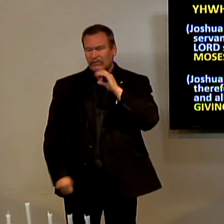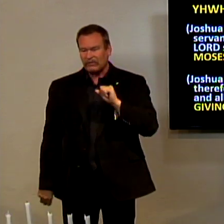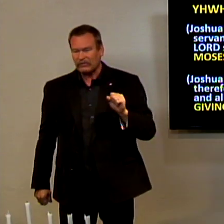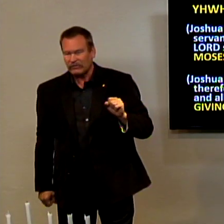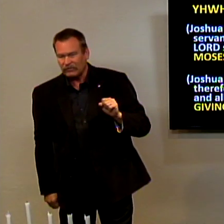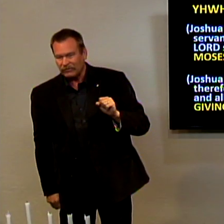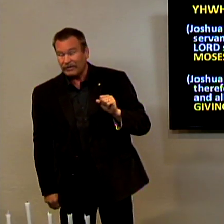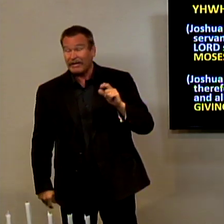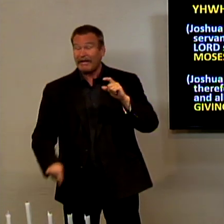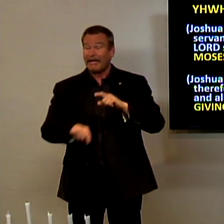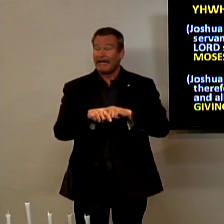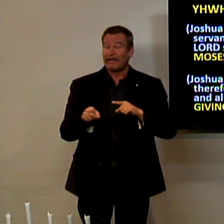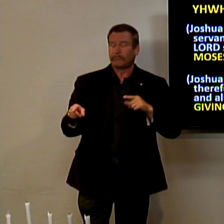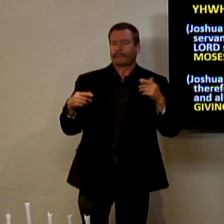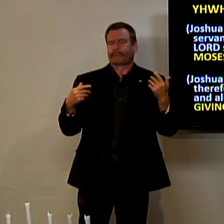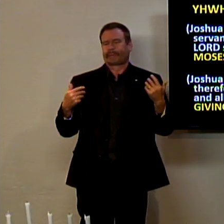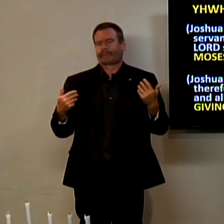I mean, he was very, very old.